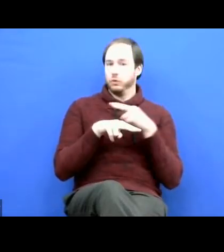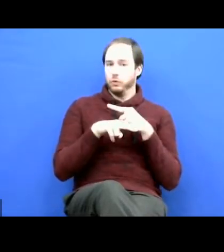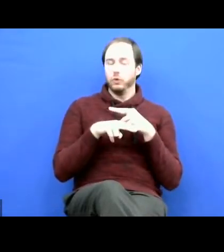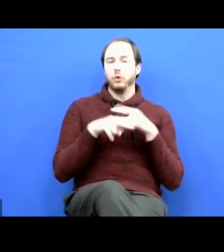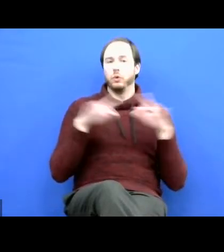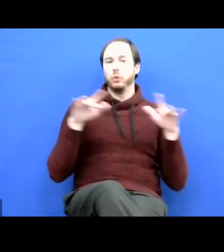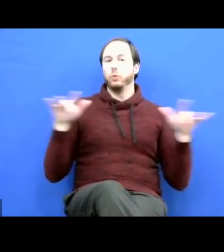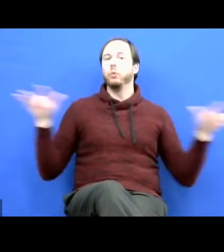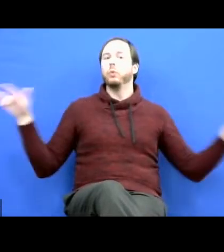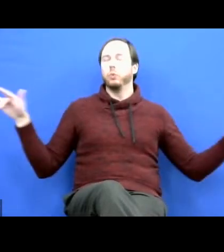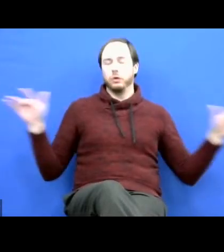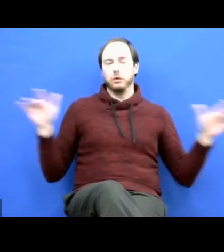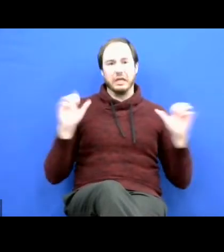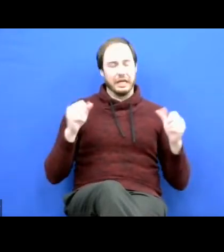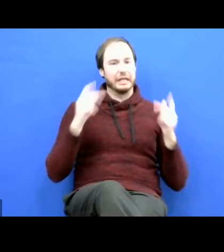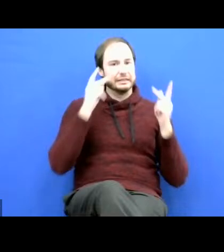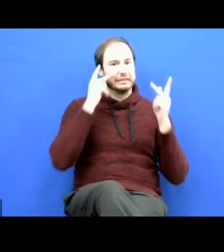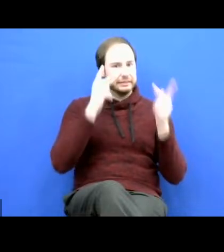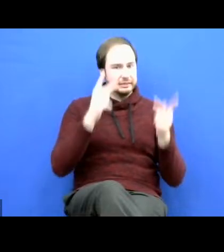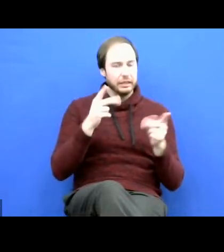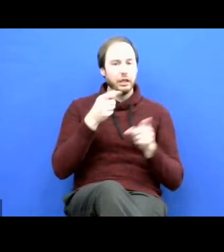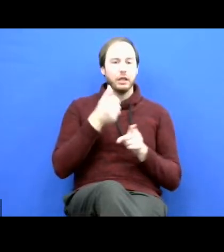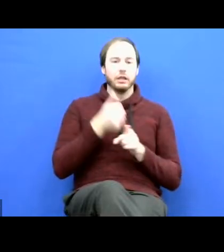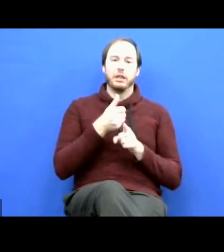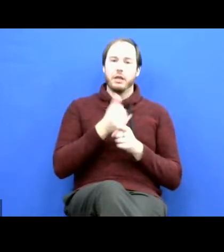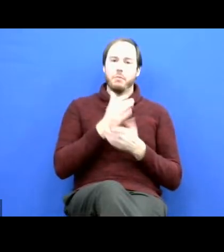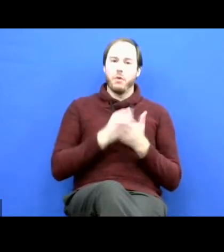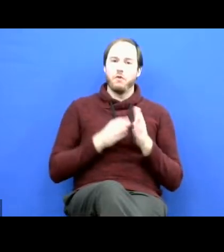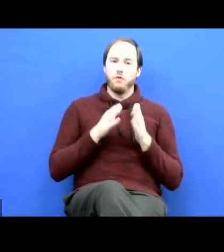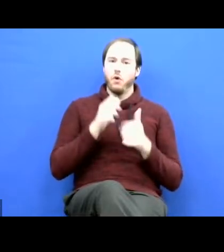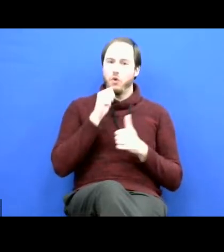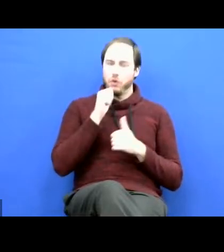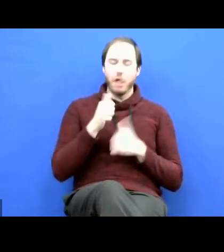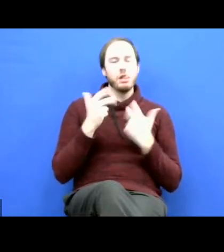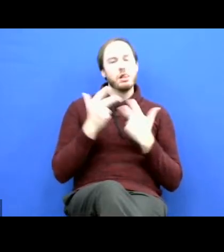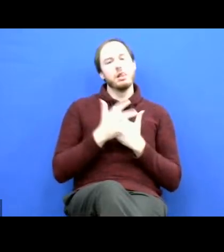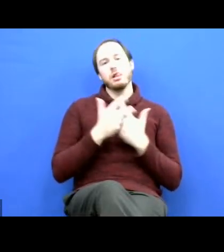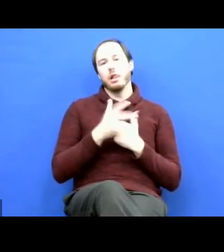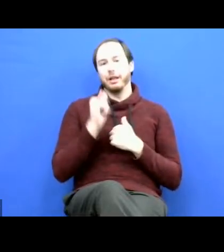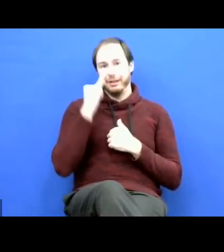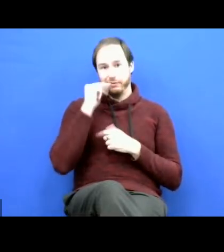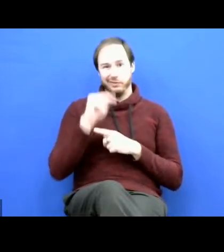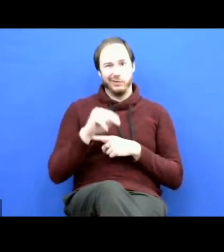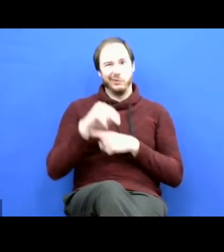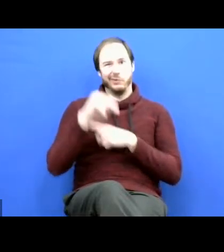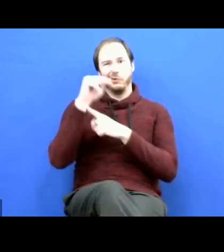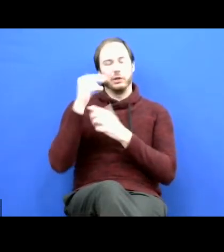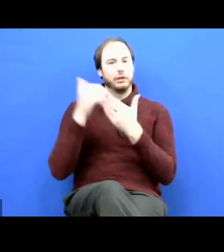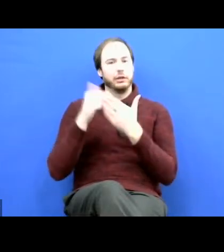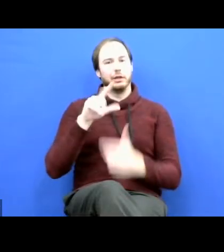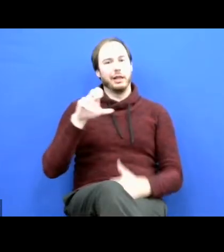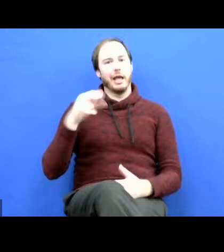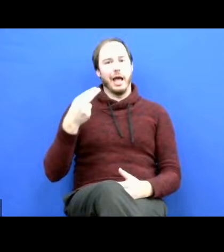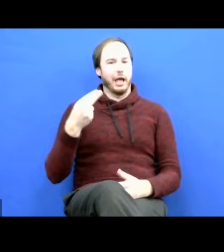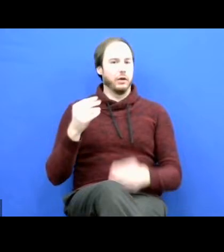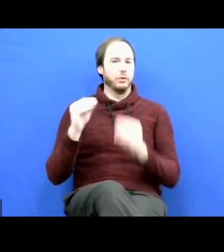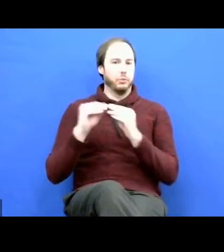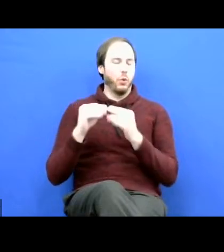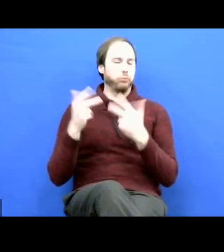not a section of the road that sees constant traffic, like when you get further north, like up near Lehigh Station Road.